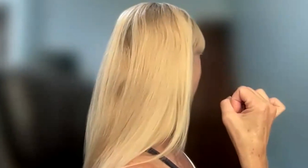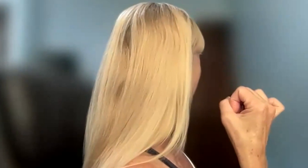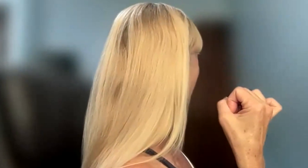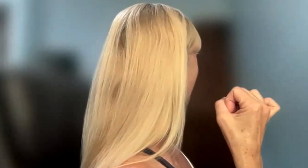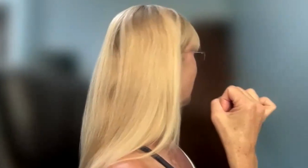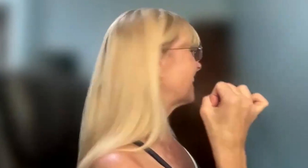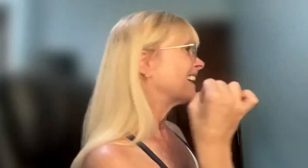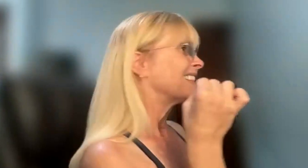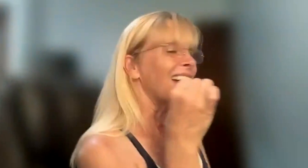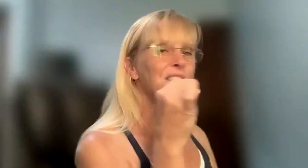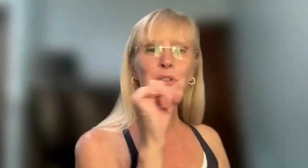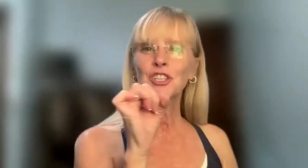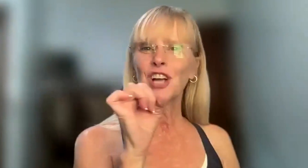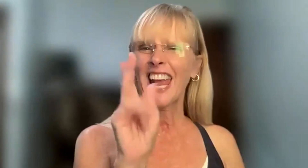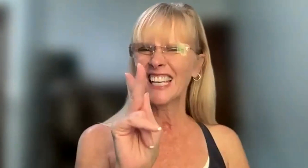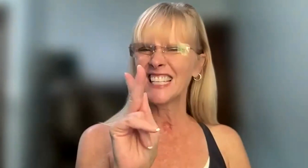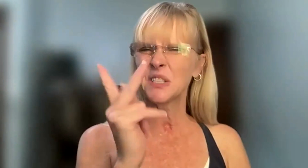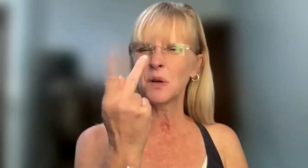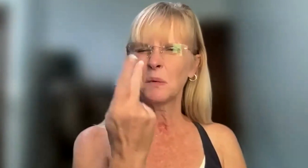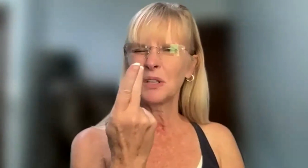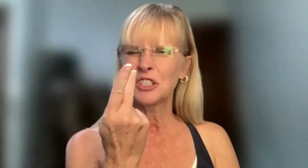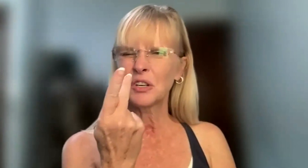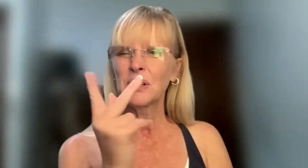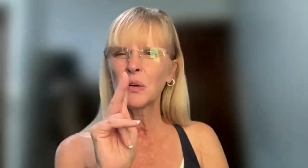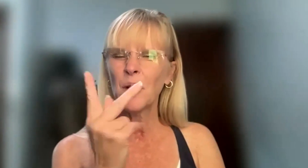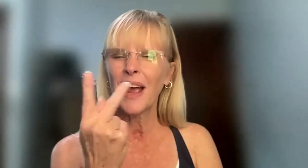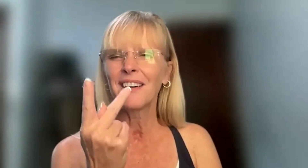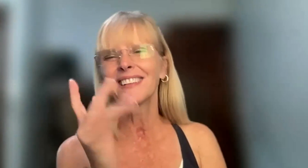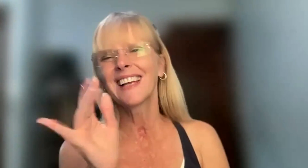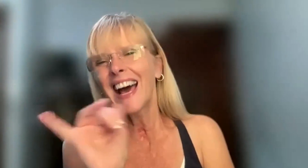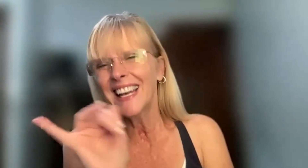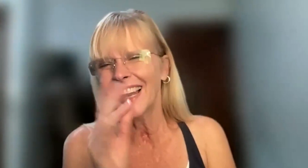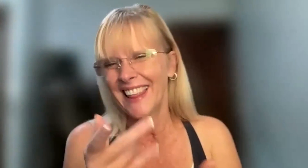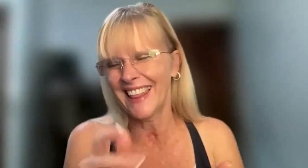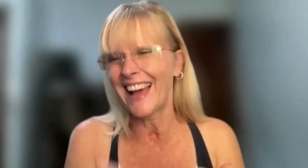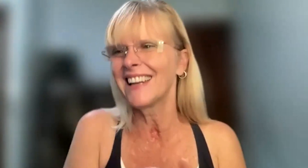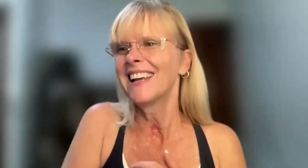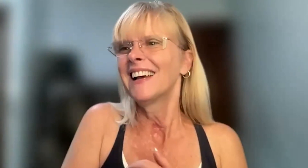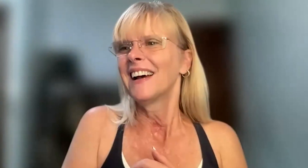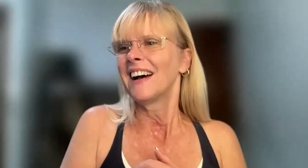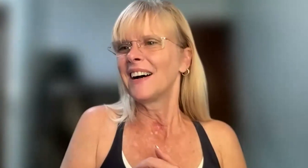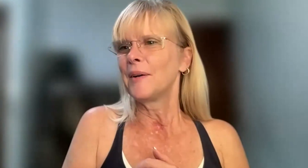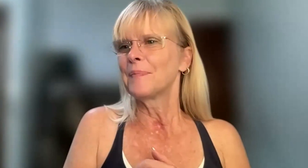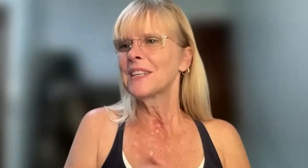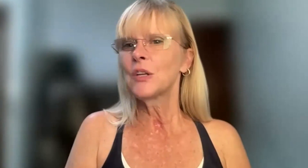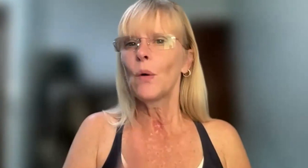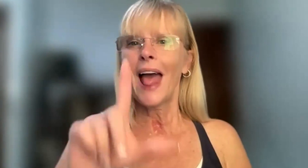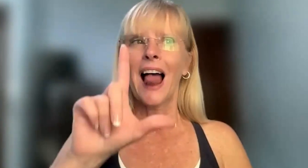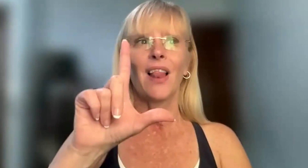you. That's what your hand is doing when you turn it around, kind of like that. So L,